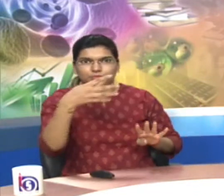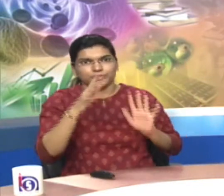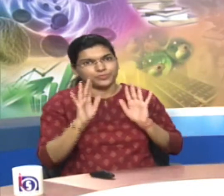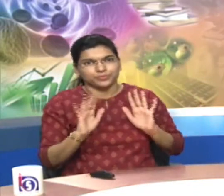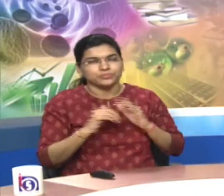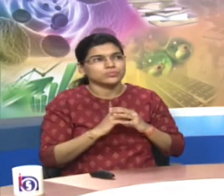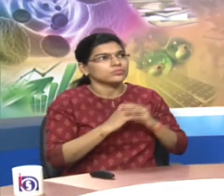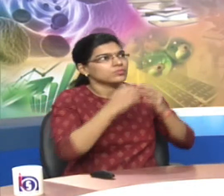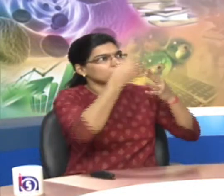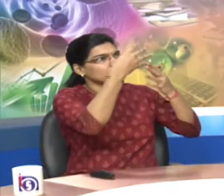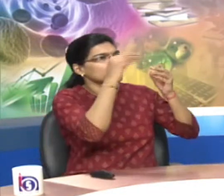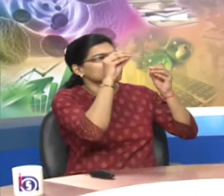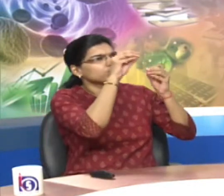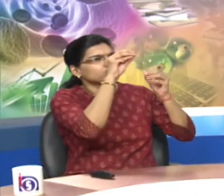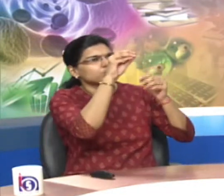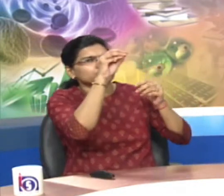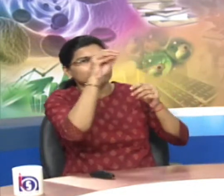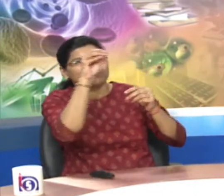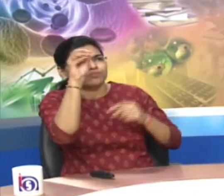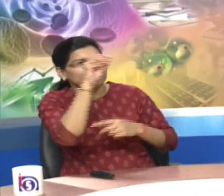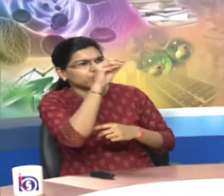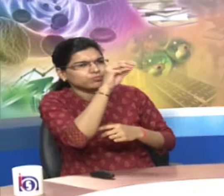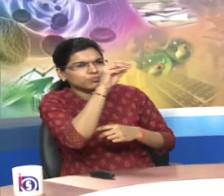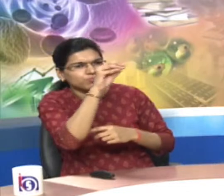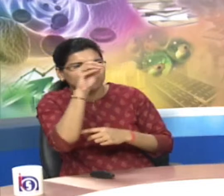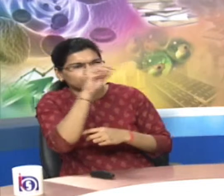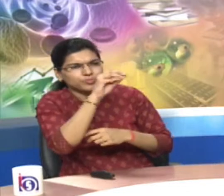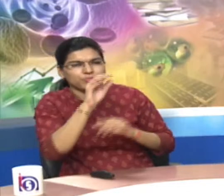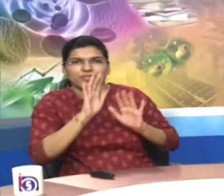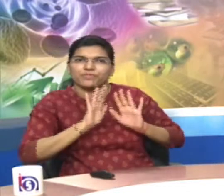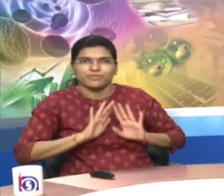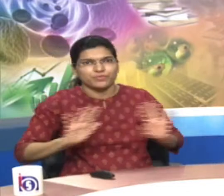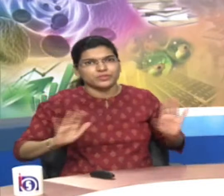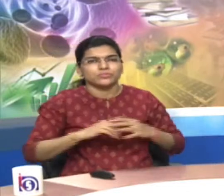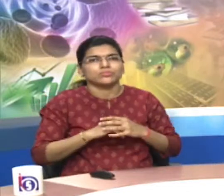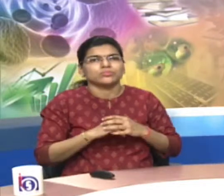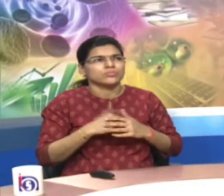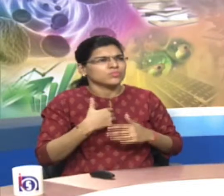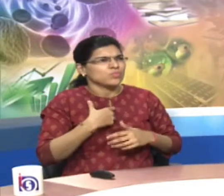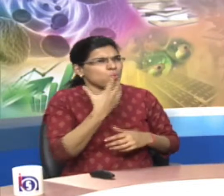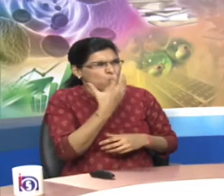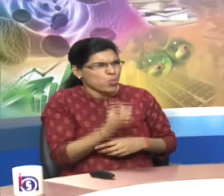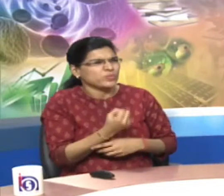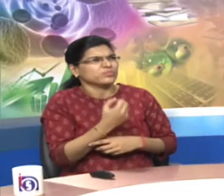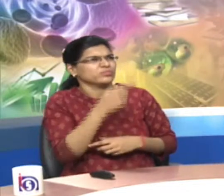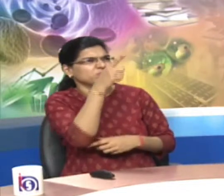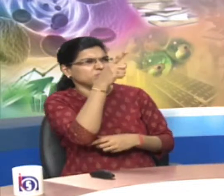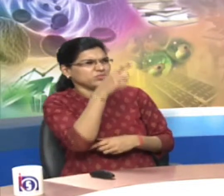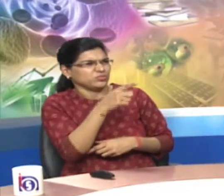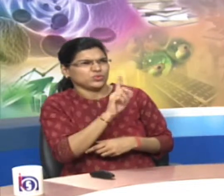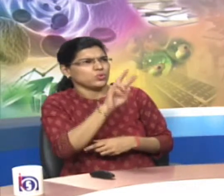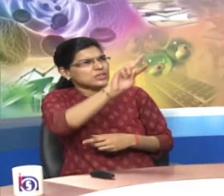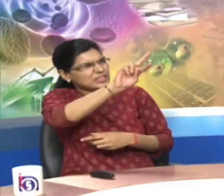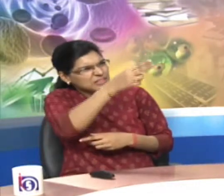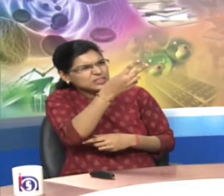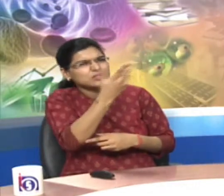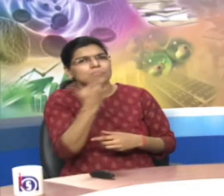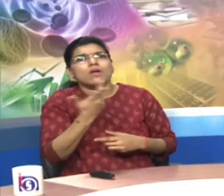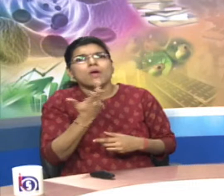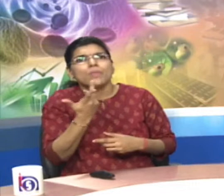made and it is ready, and you have put the data in it and it is complete, and you think that you want to